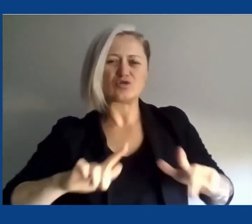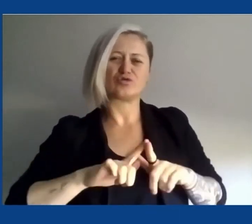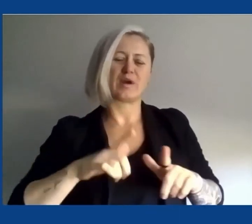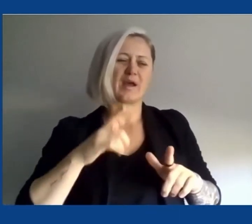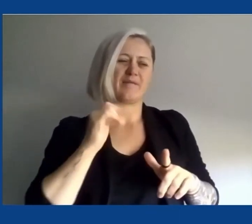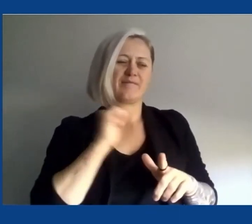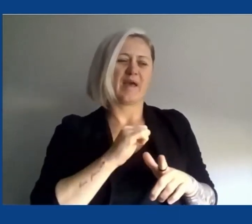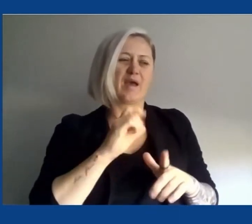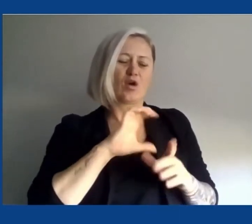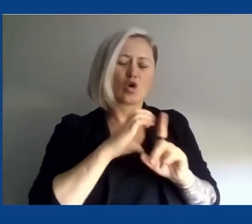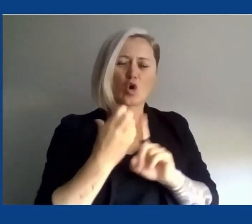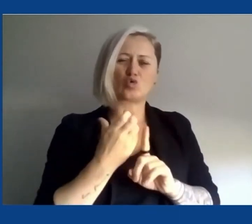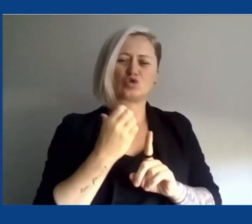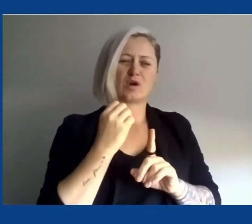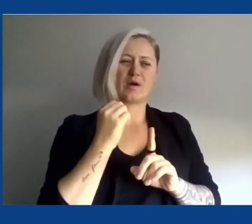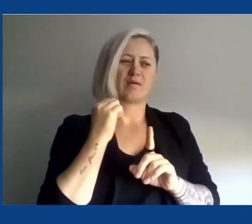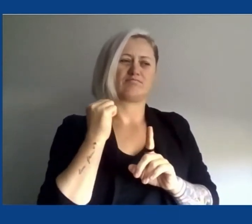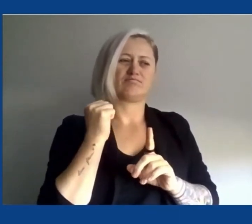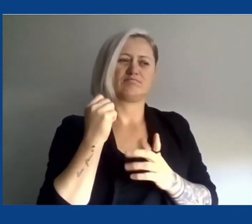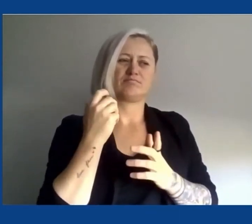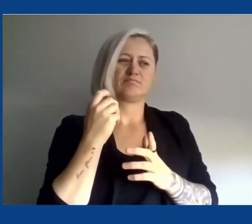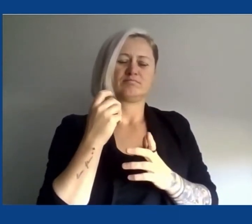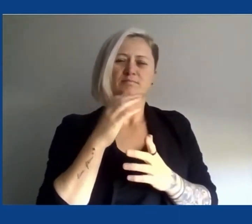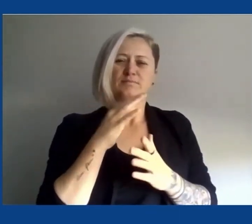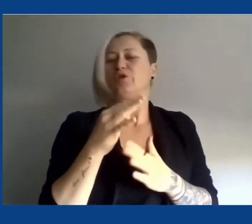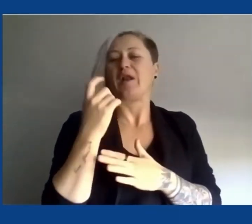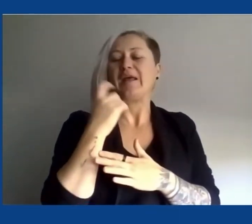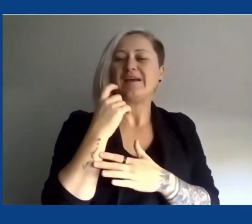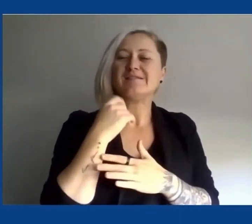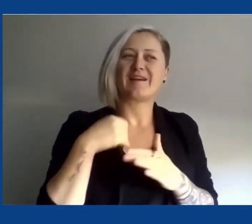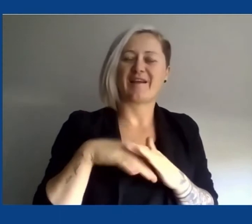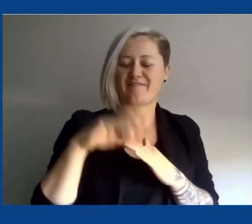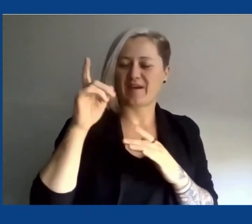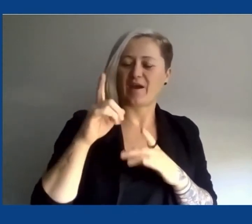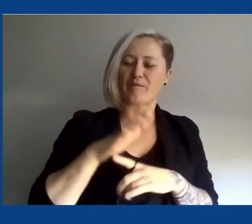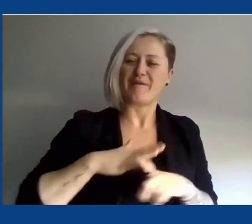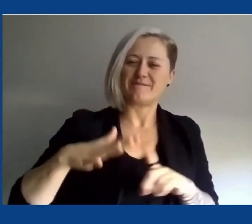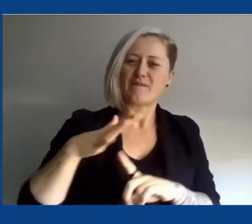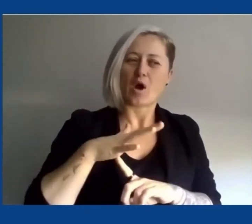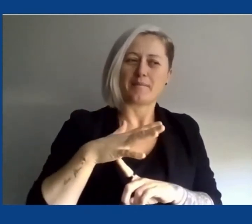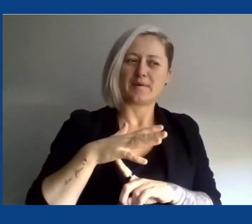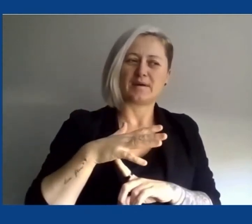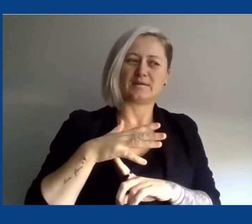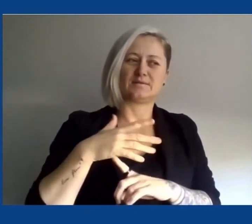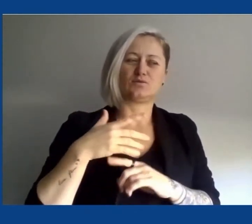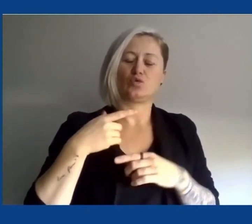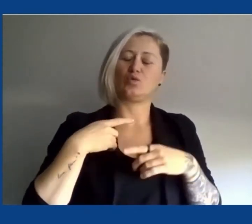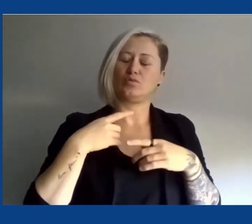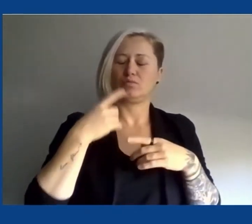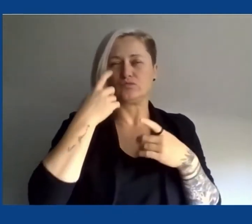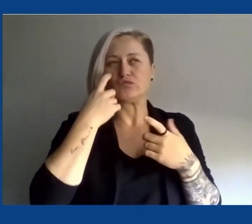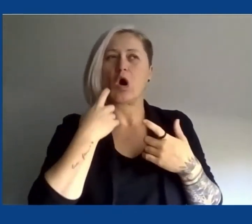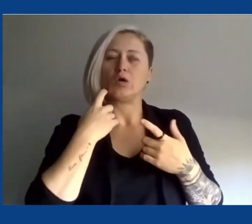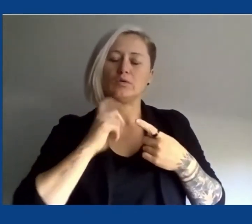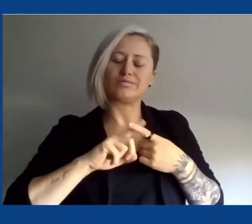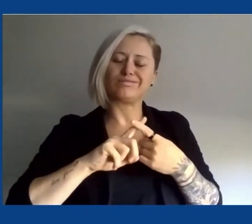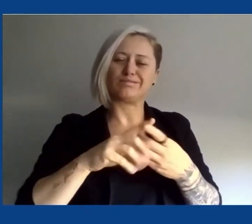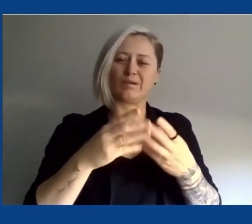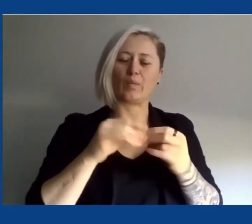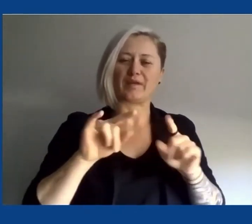not easy, you know, to do so in the current environment for Indigenous people to keep up with these challenges, to make sure that our